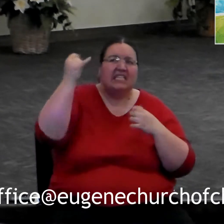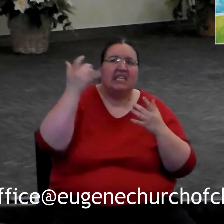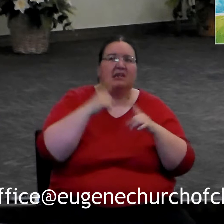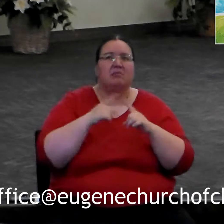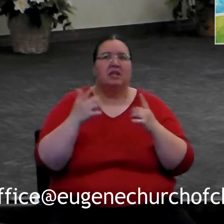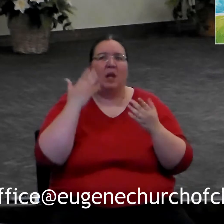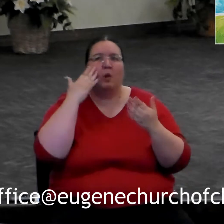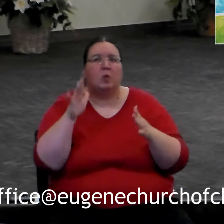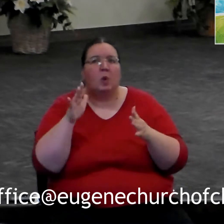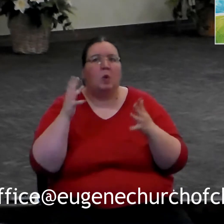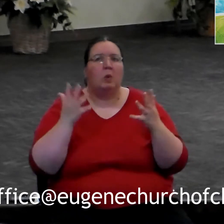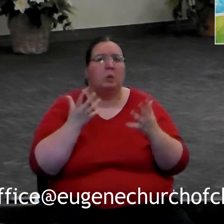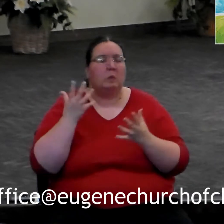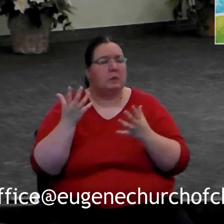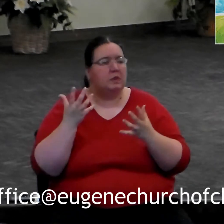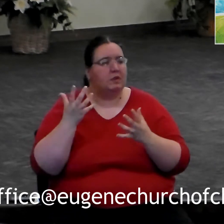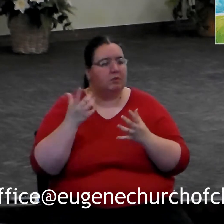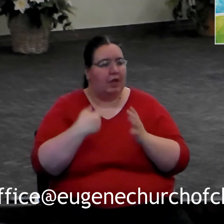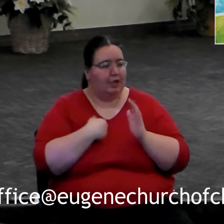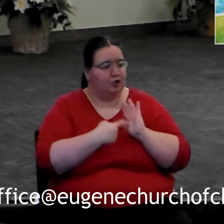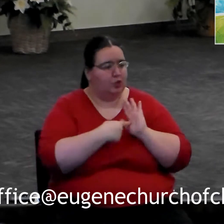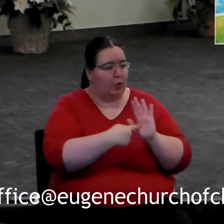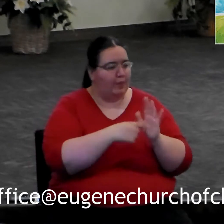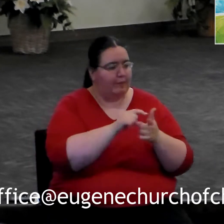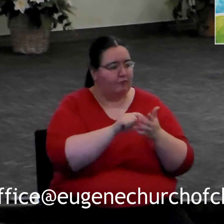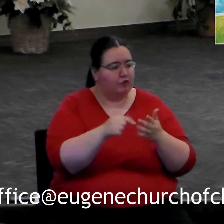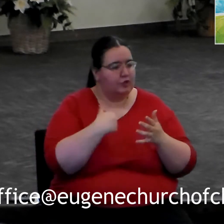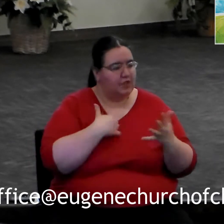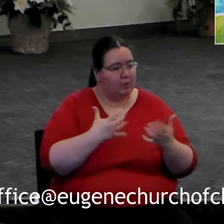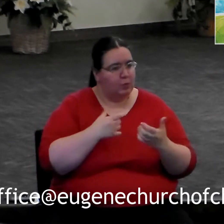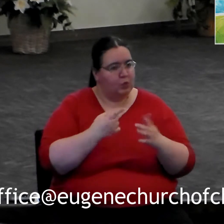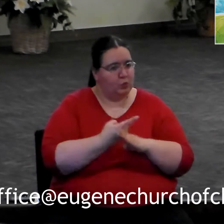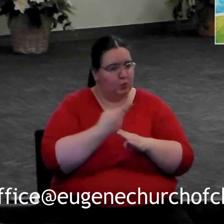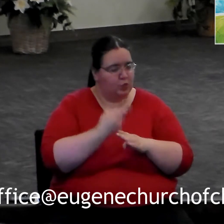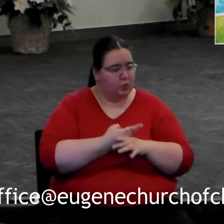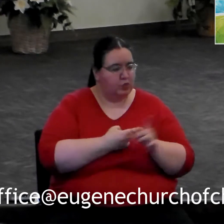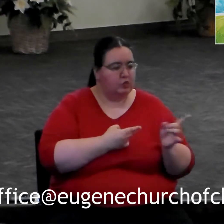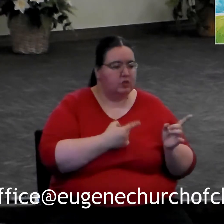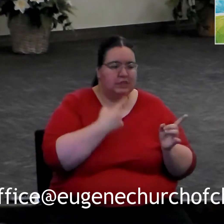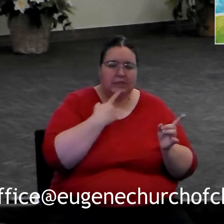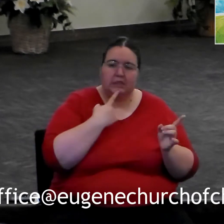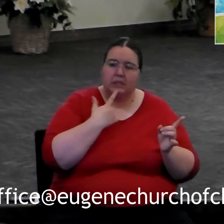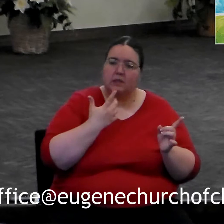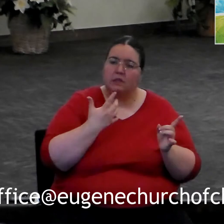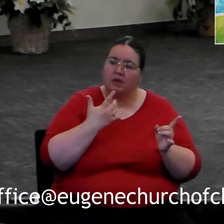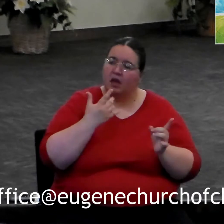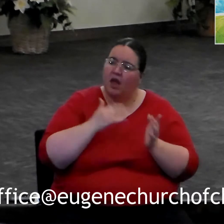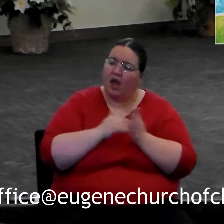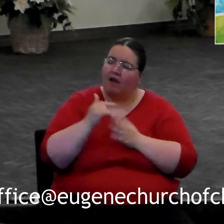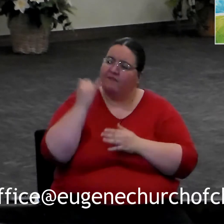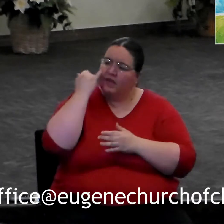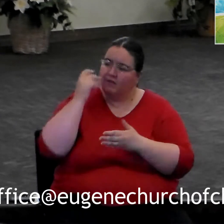I was thinking of running from and he said, you know, a lot of times if you will look at the verse, the outline is already there.